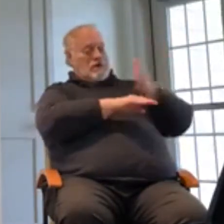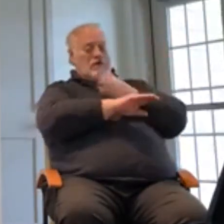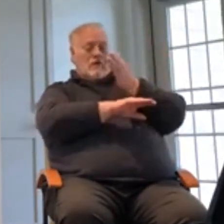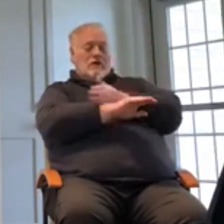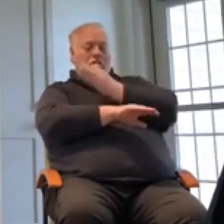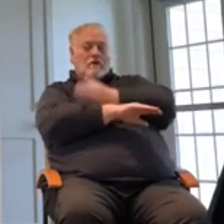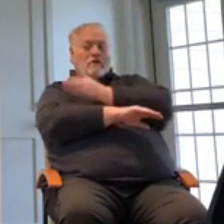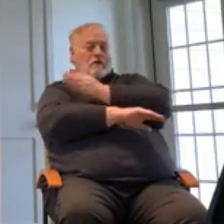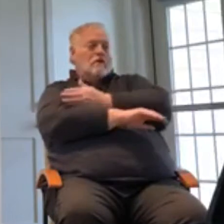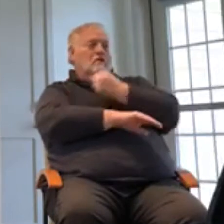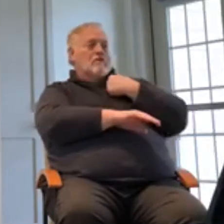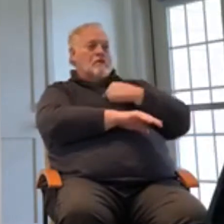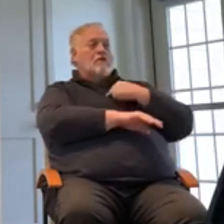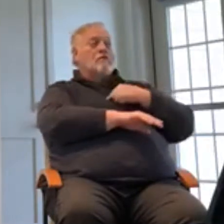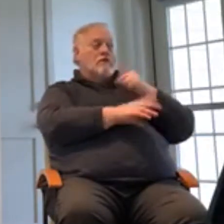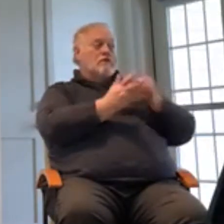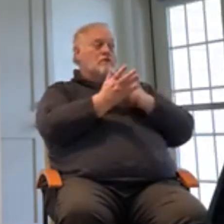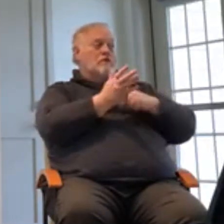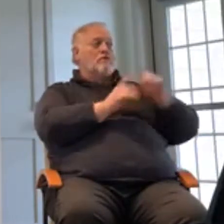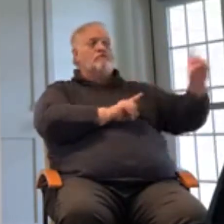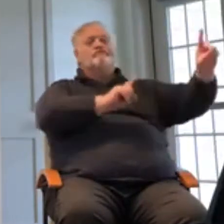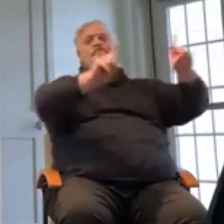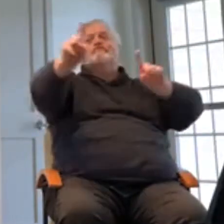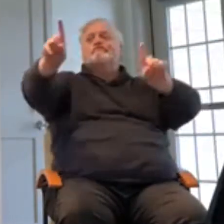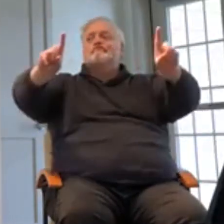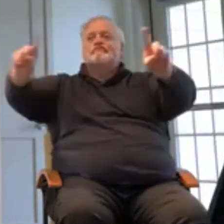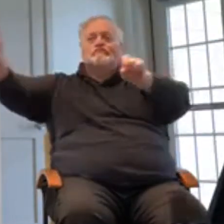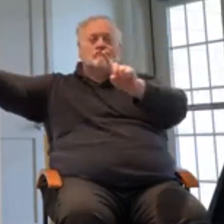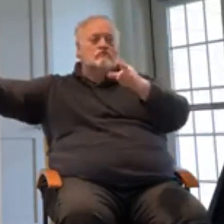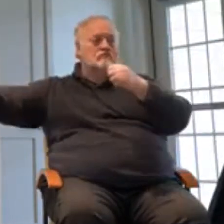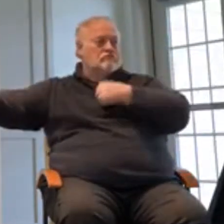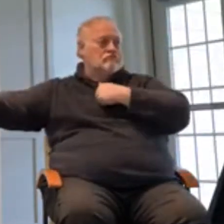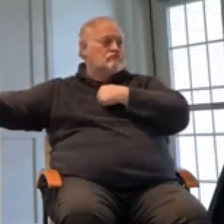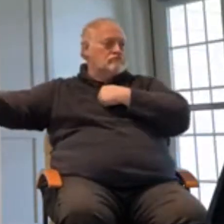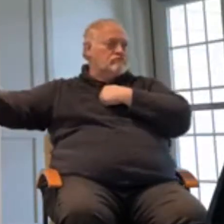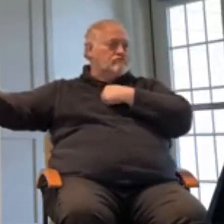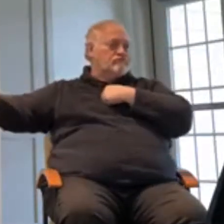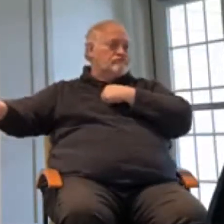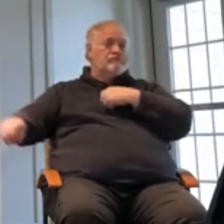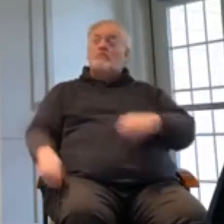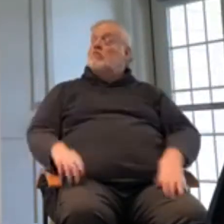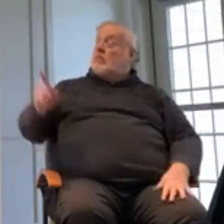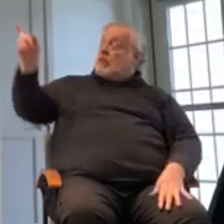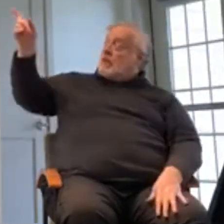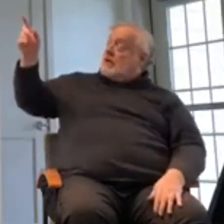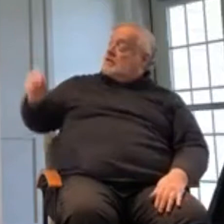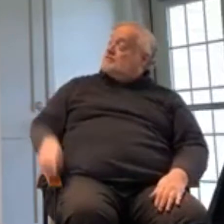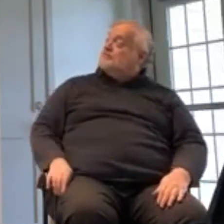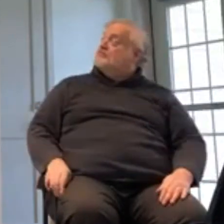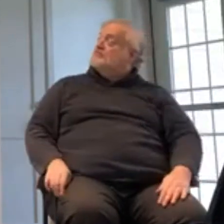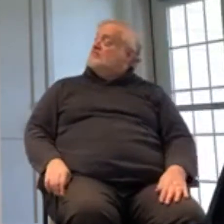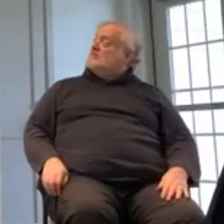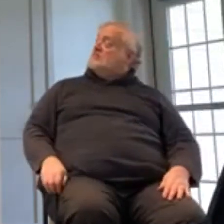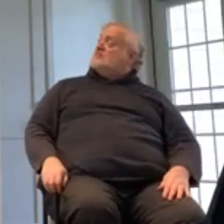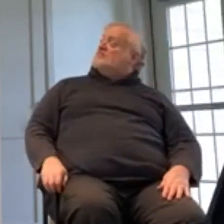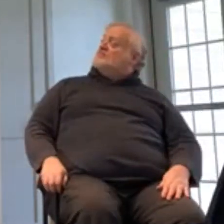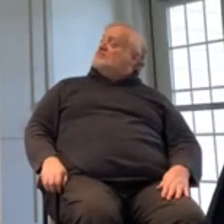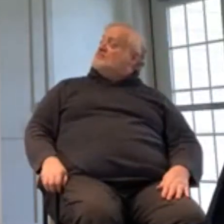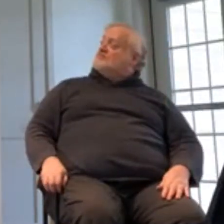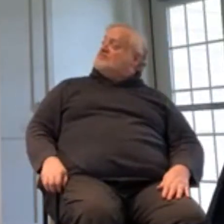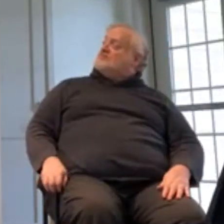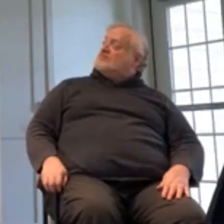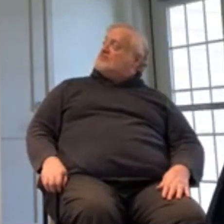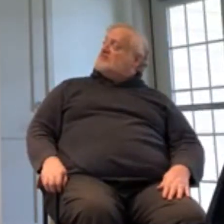go astray. Isaiah 53, verse 6. All we like sheep have